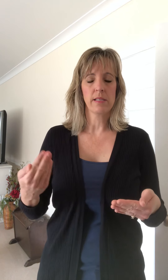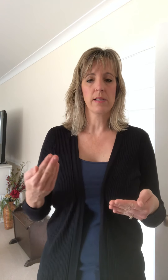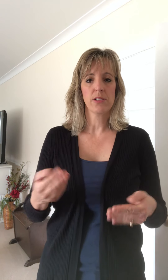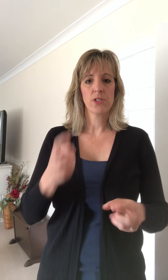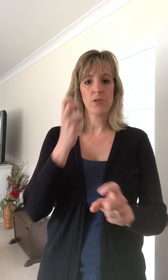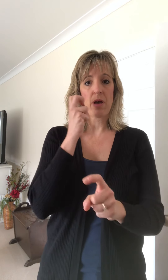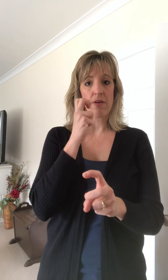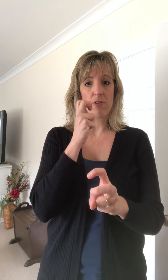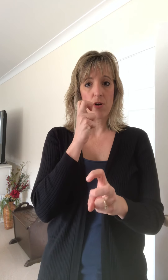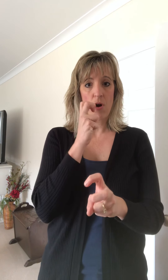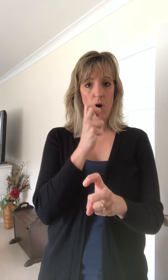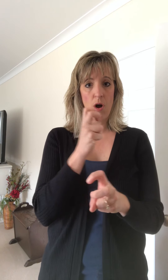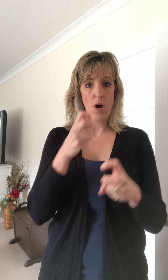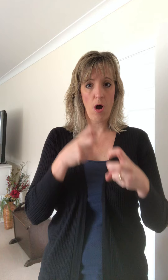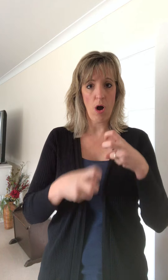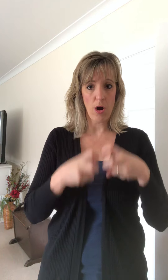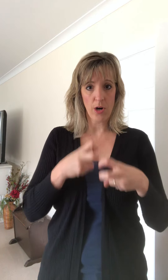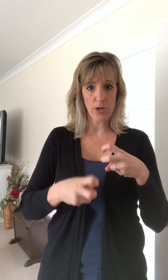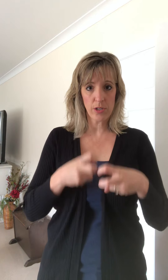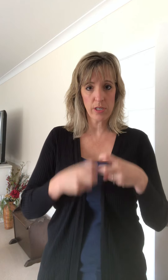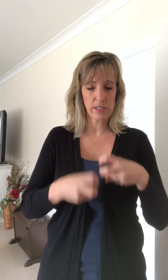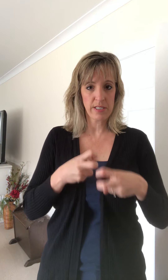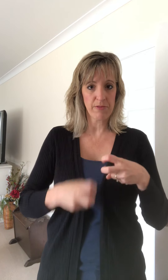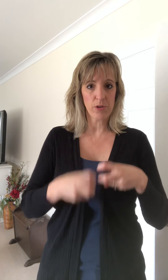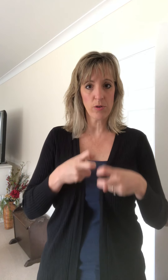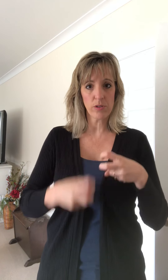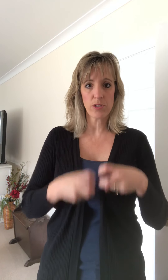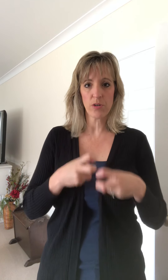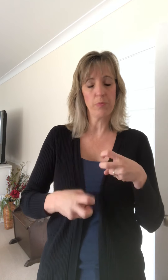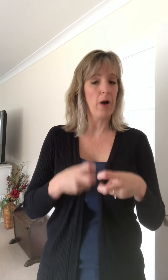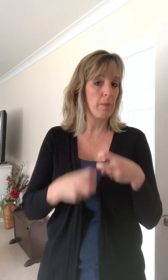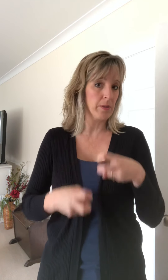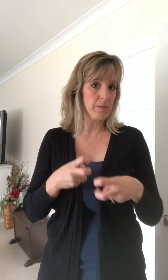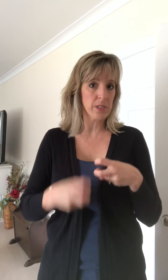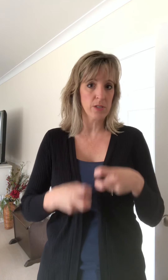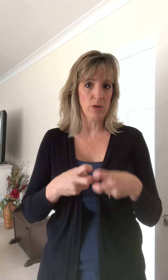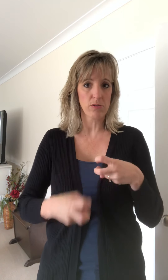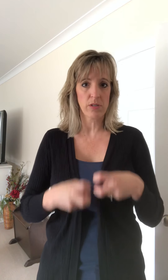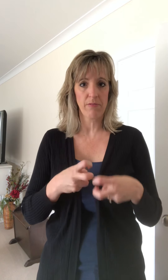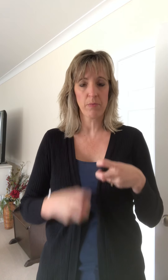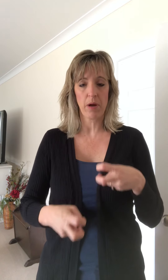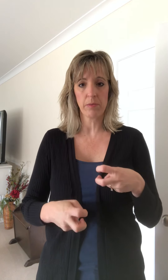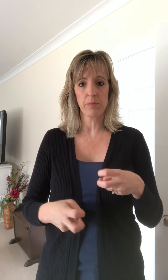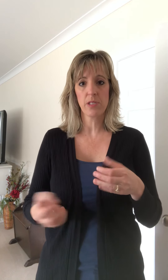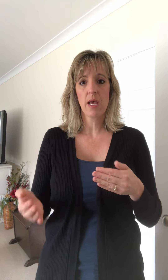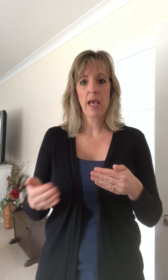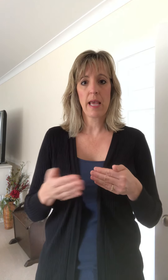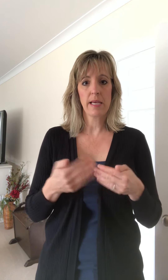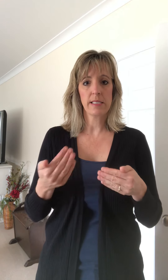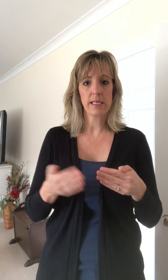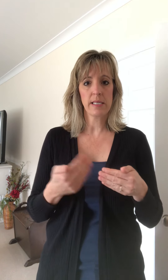easy. So you have hard, difficult, or problems. This is also time for problems, and